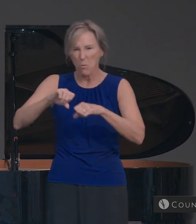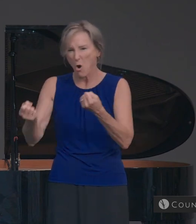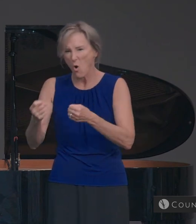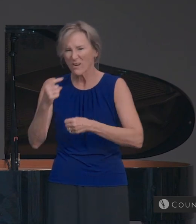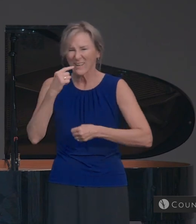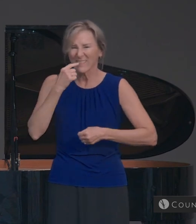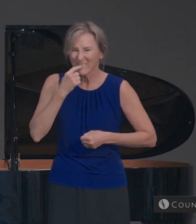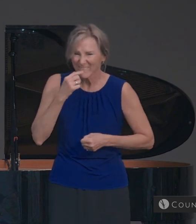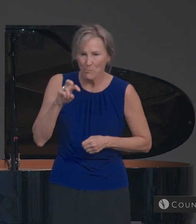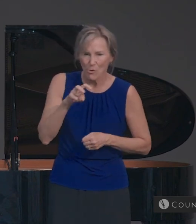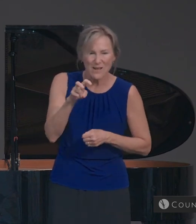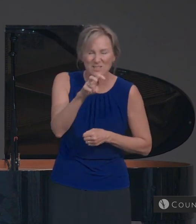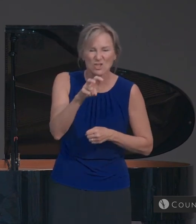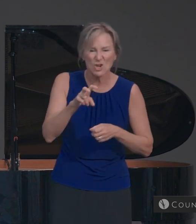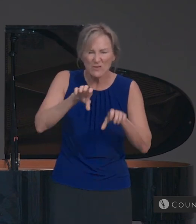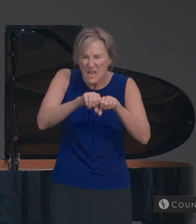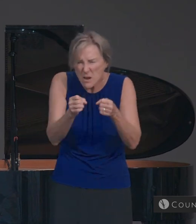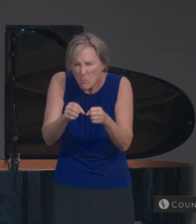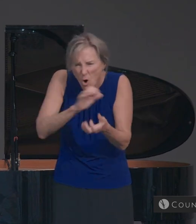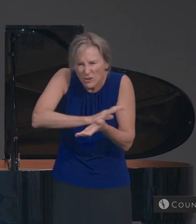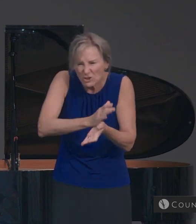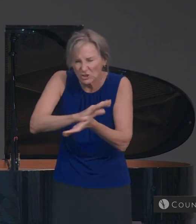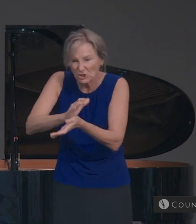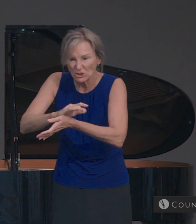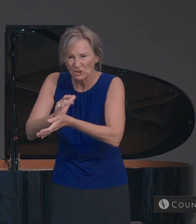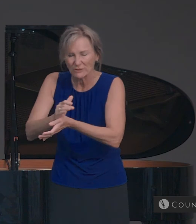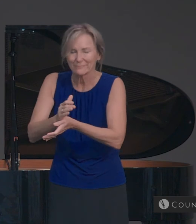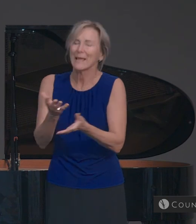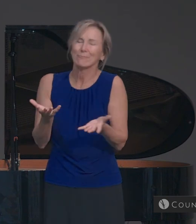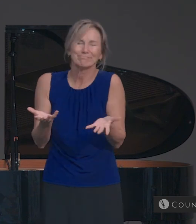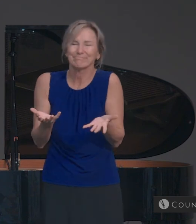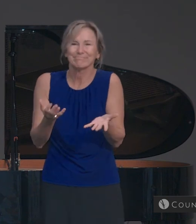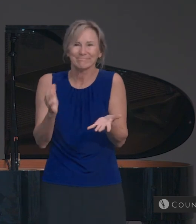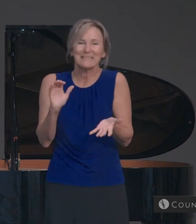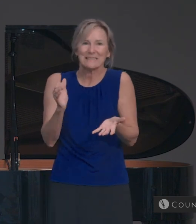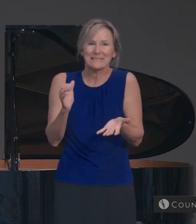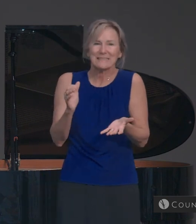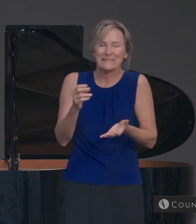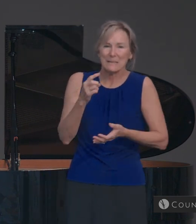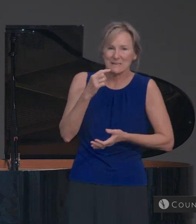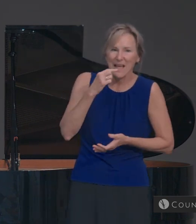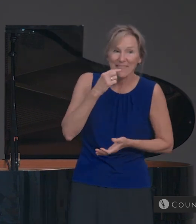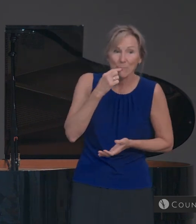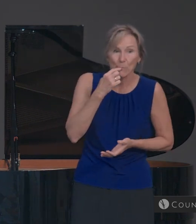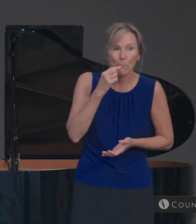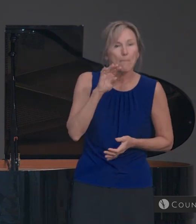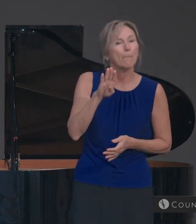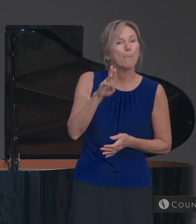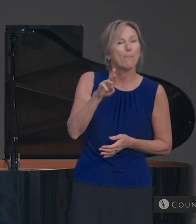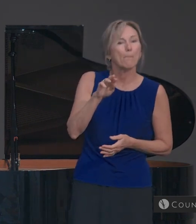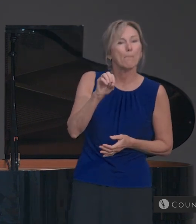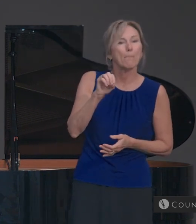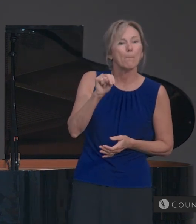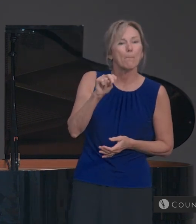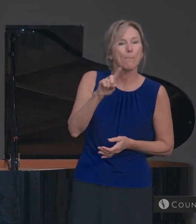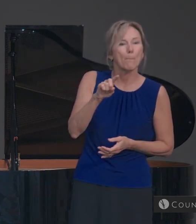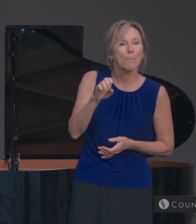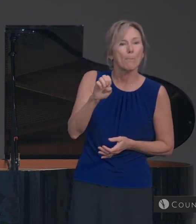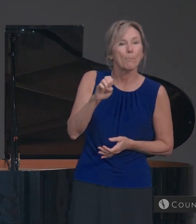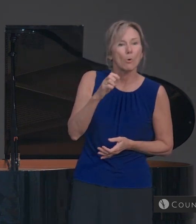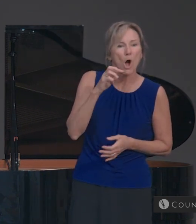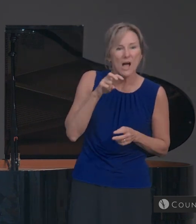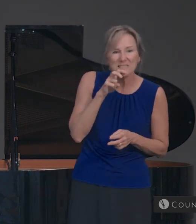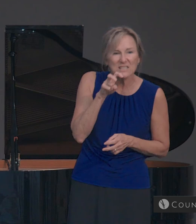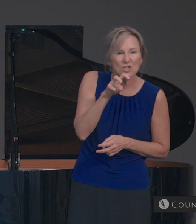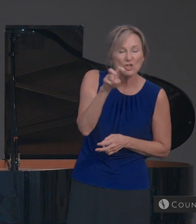in the wilderness into pieces. Now, the serpent had apparently become an object of worship itself rather than the god of the serpent.